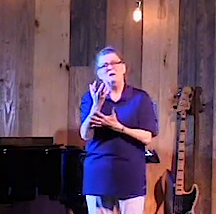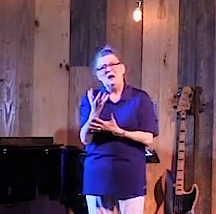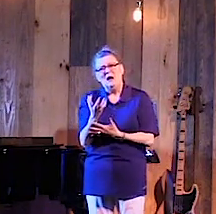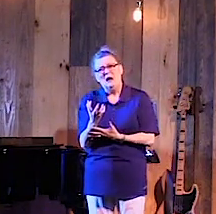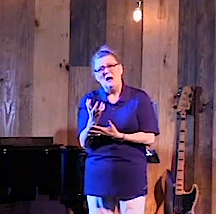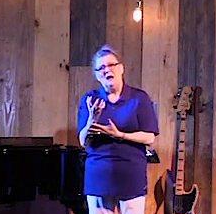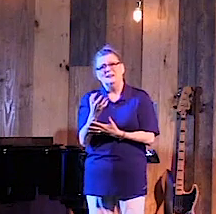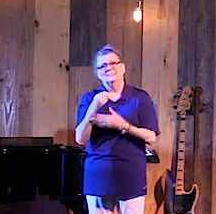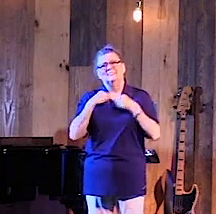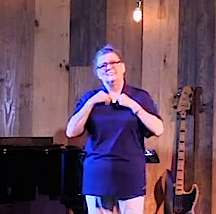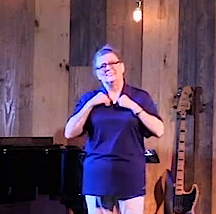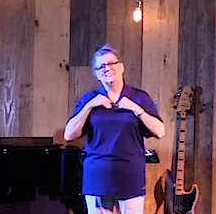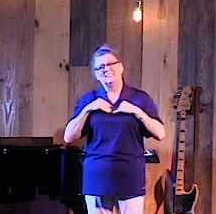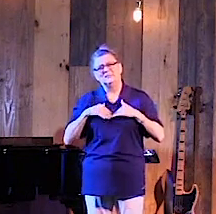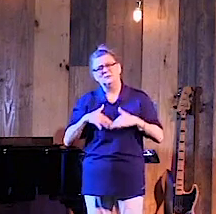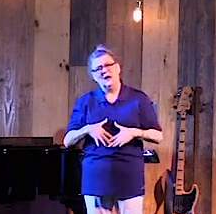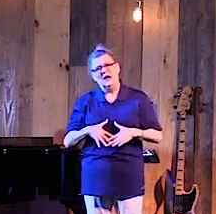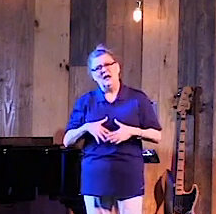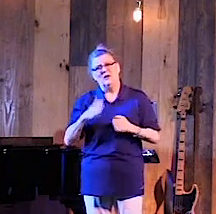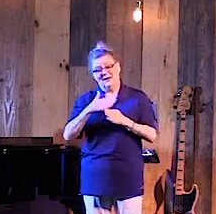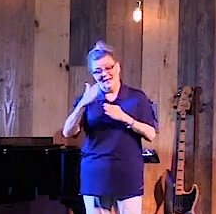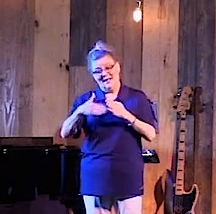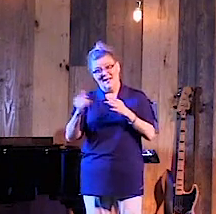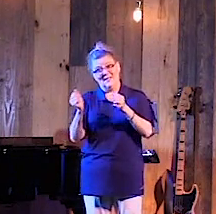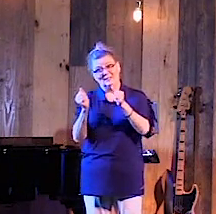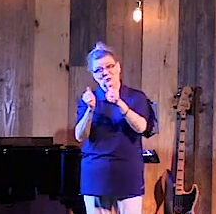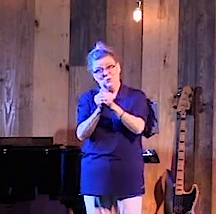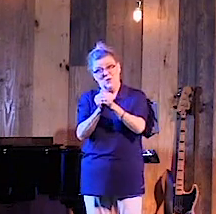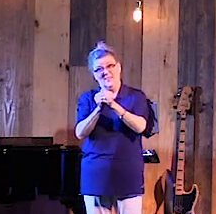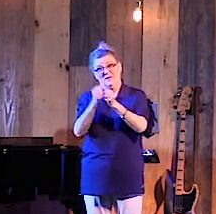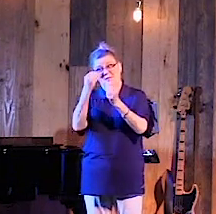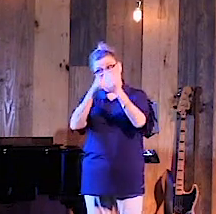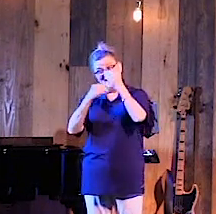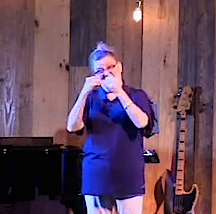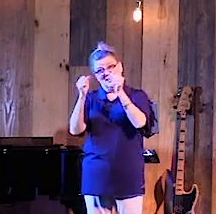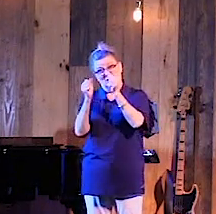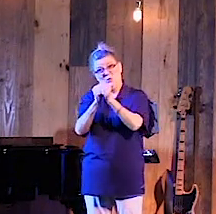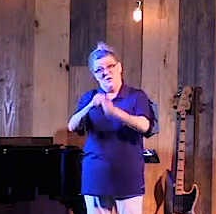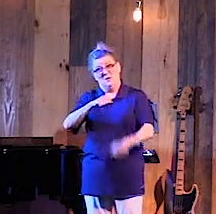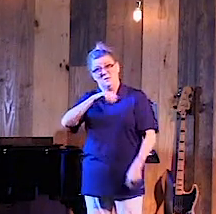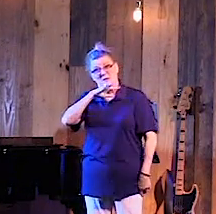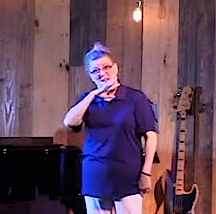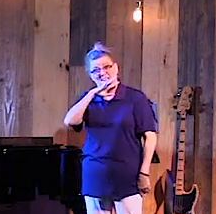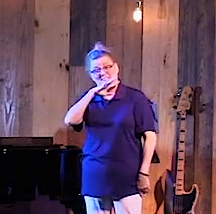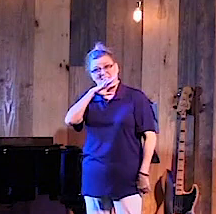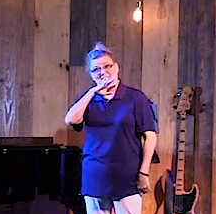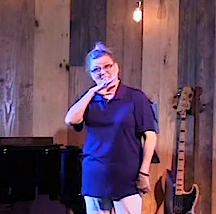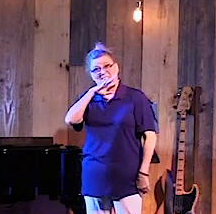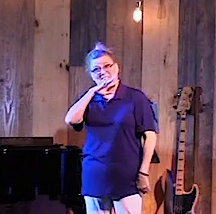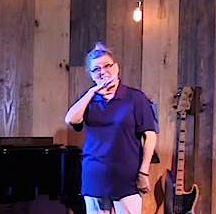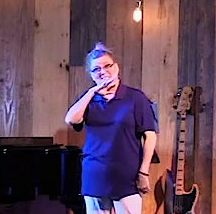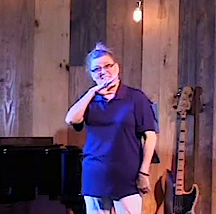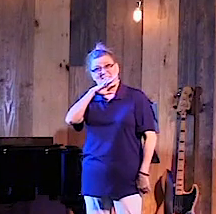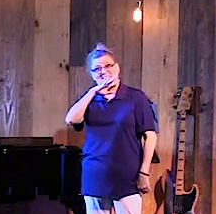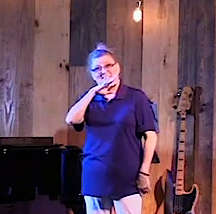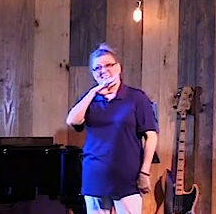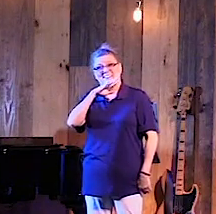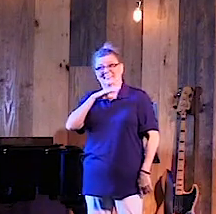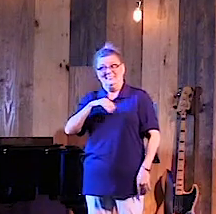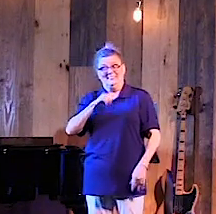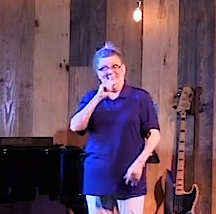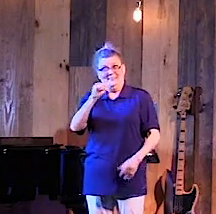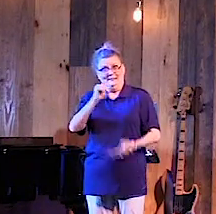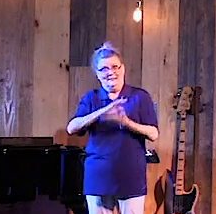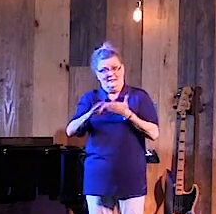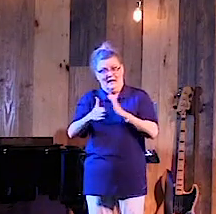followed. And the journey ends with him taking the lowest job in Israel, feeding pigs, which were considered unclean